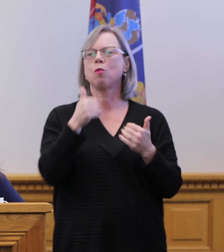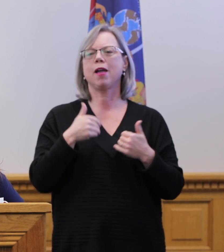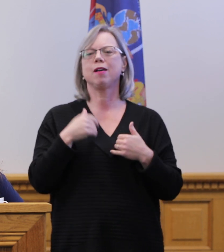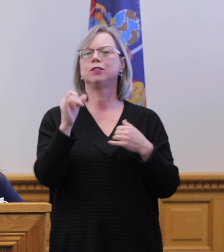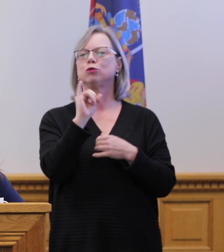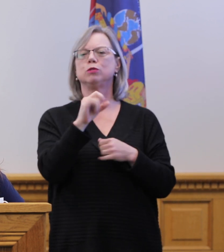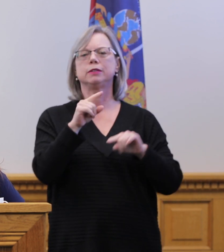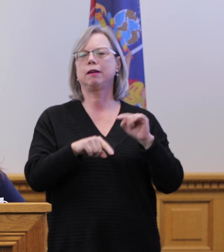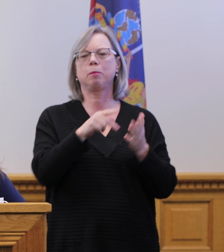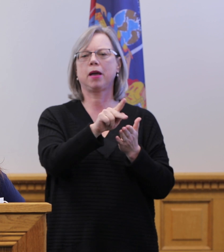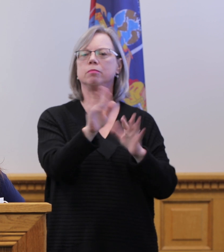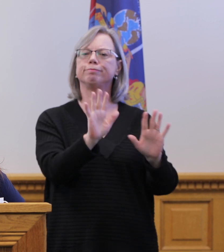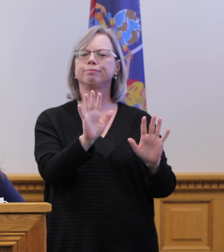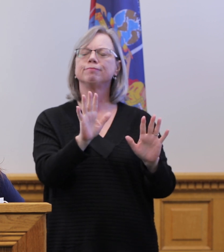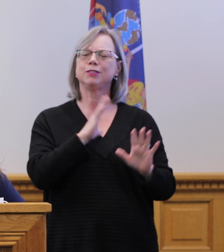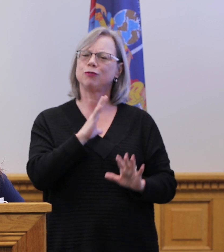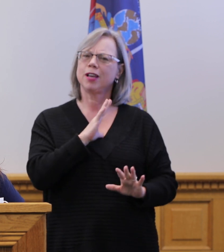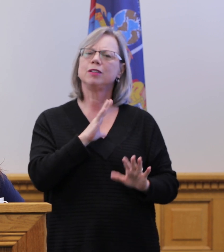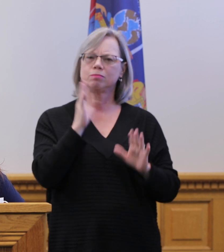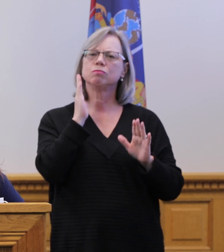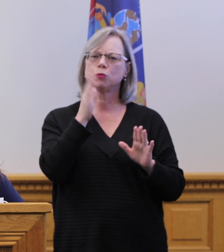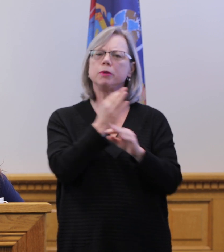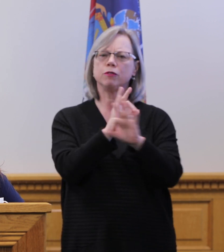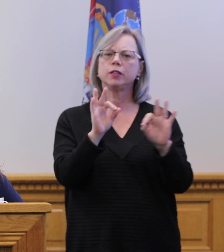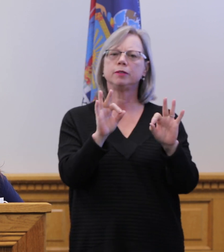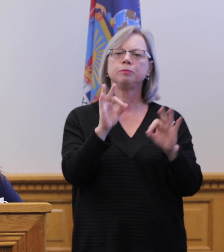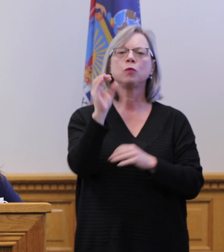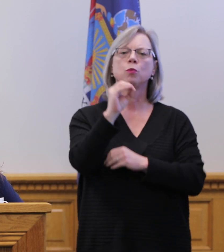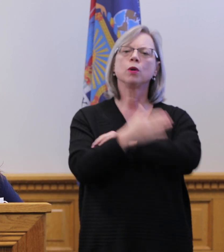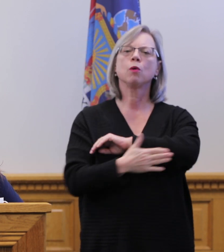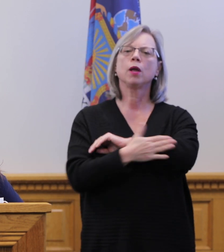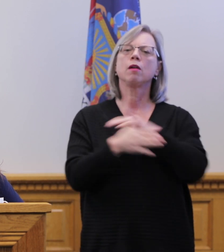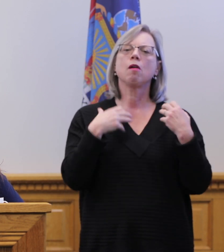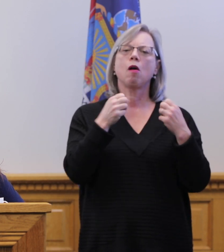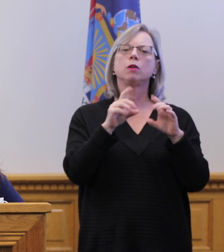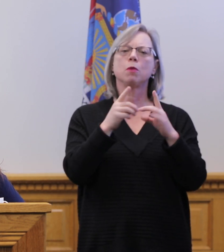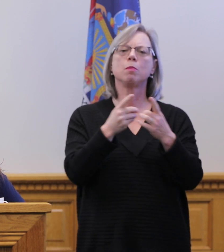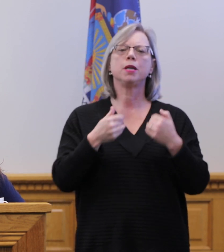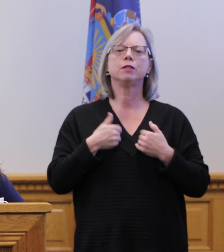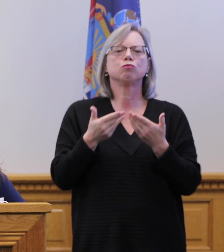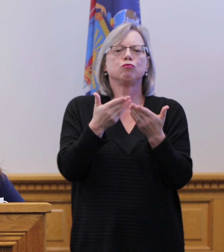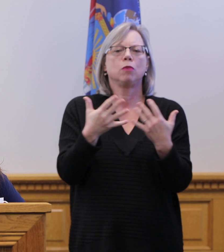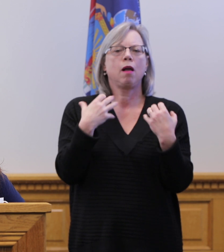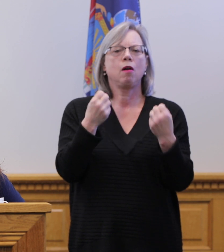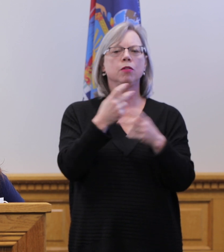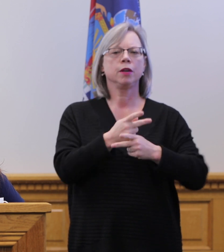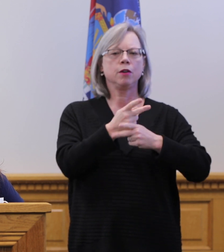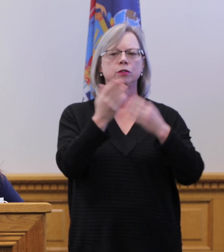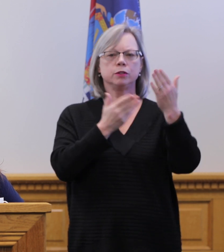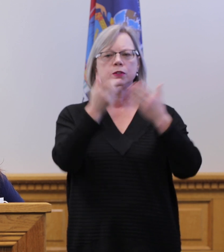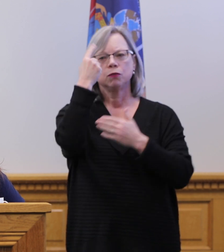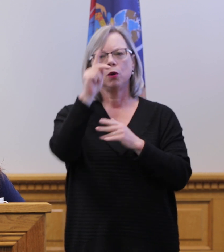pay. The Oswego County Health Department has provided healthcare services to residents for over 40 years. It is committed